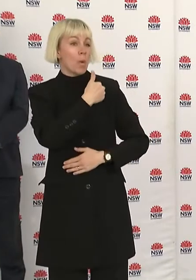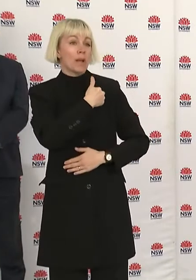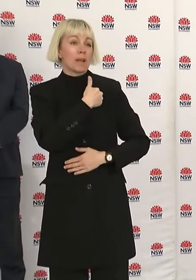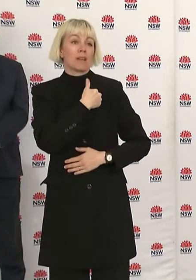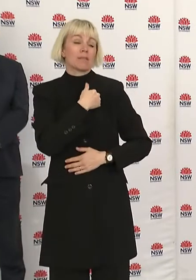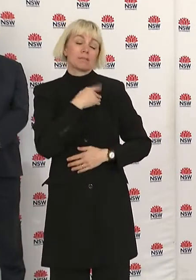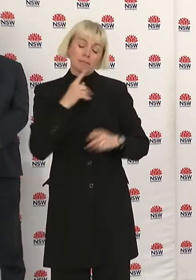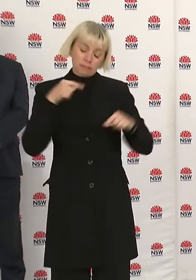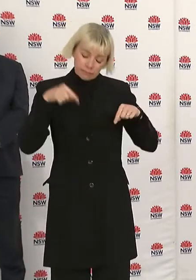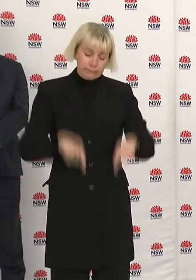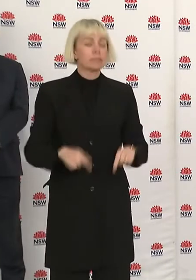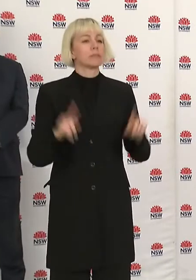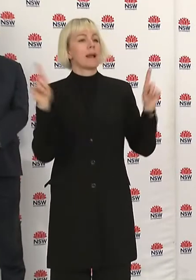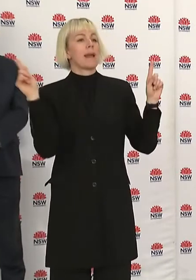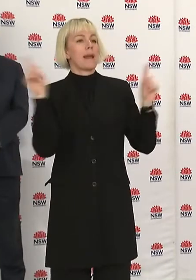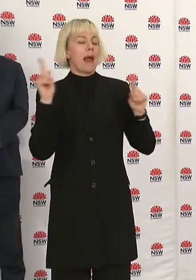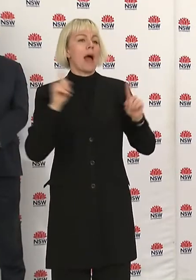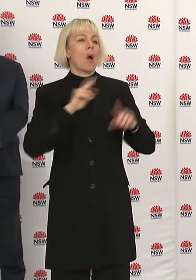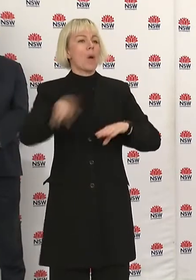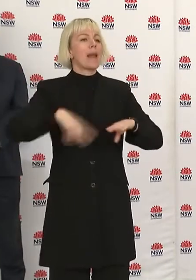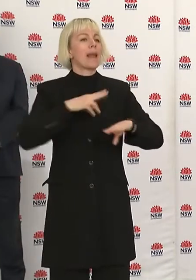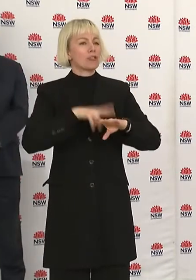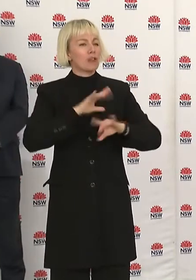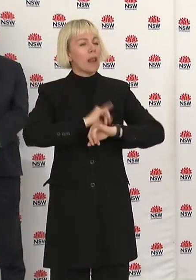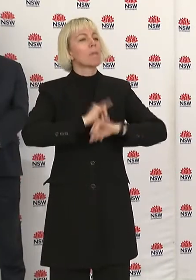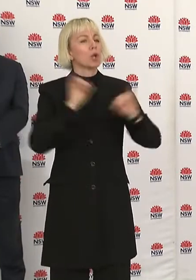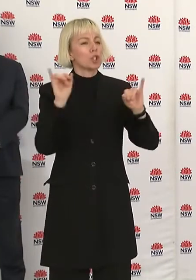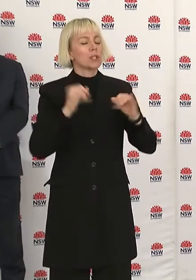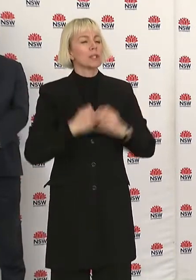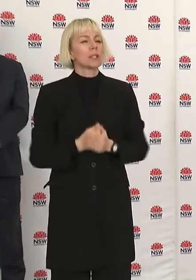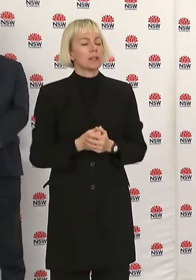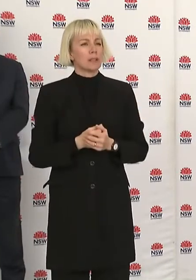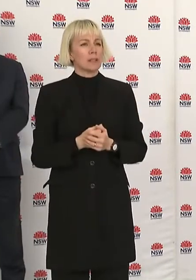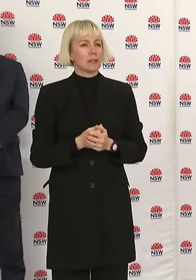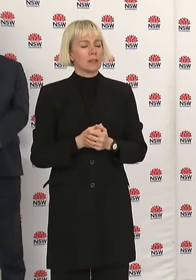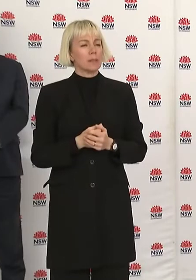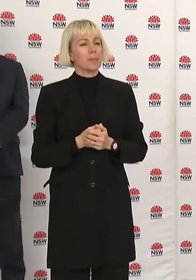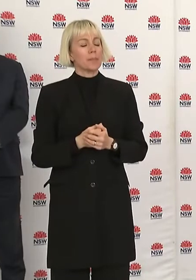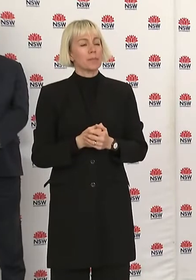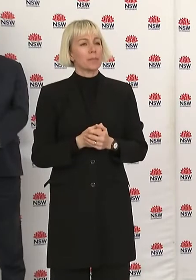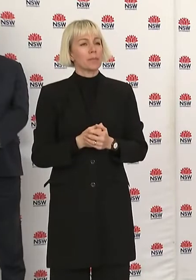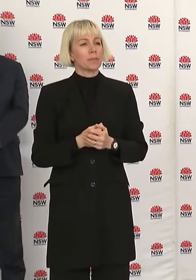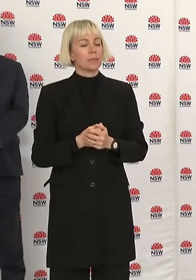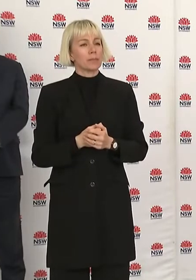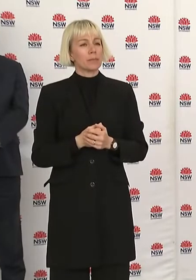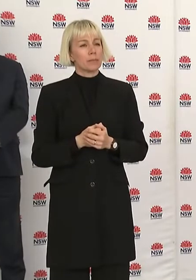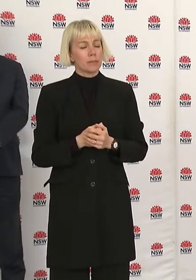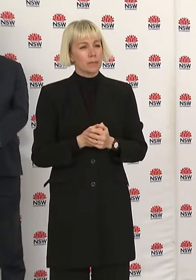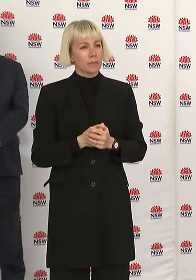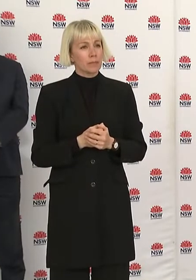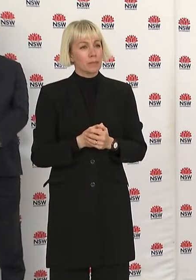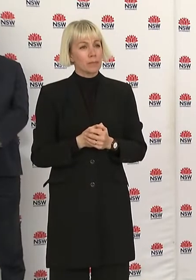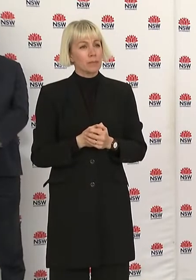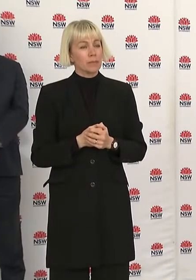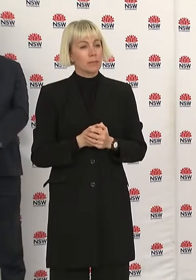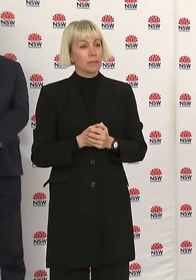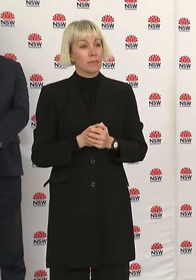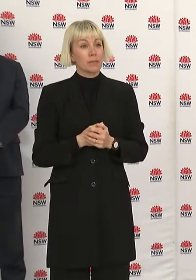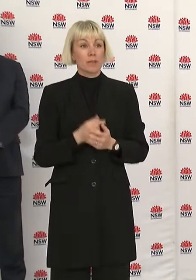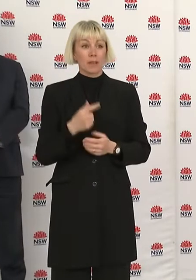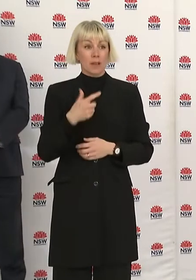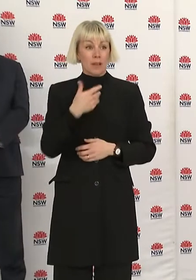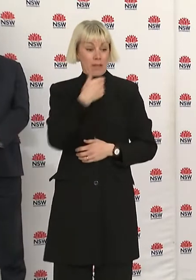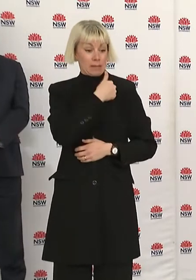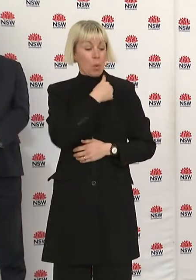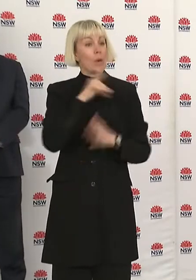Chant this morning. It would have been inappropriate or irresponsible for me not to convey that advice that I received from Dr. Chant